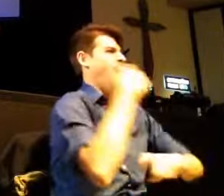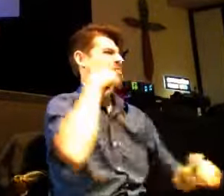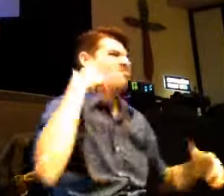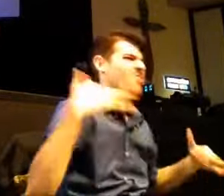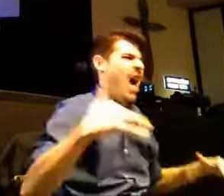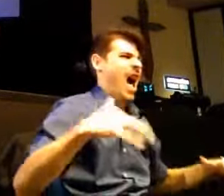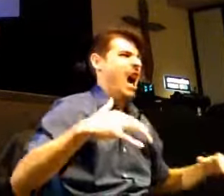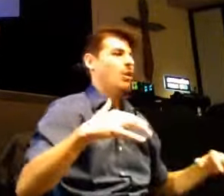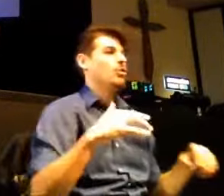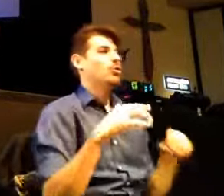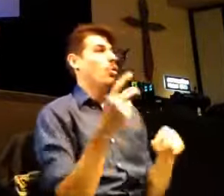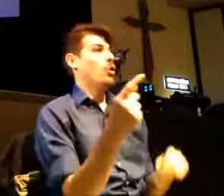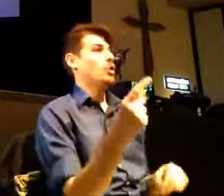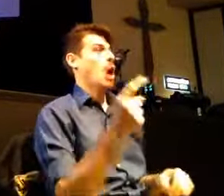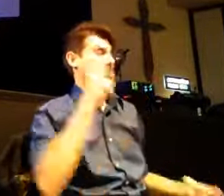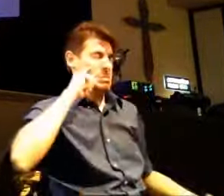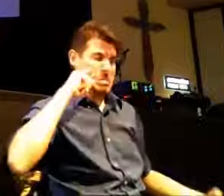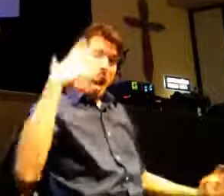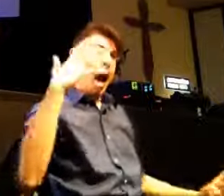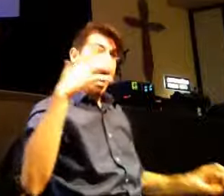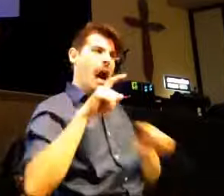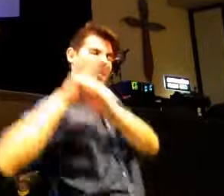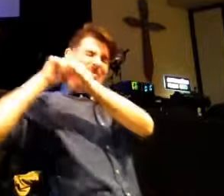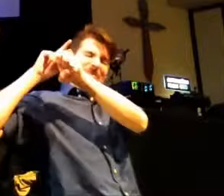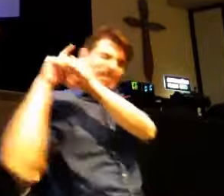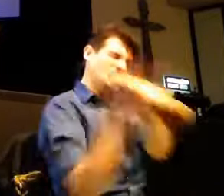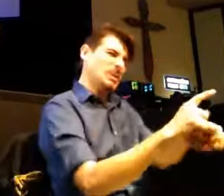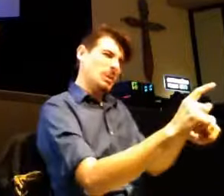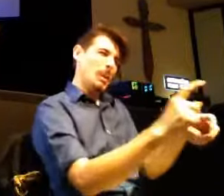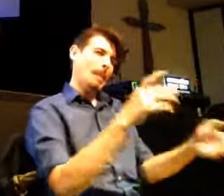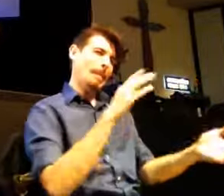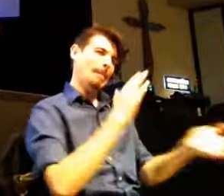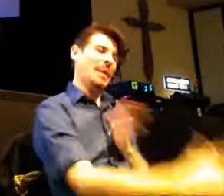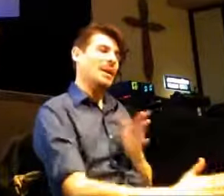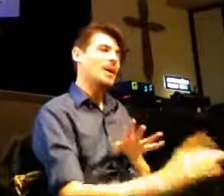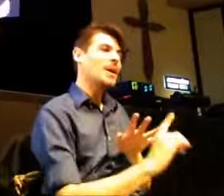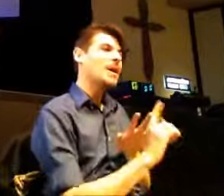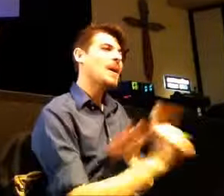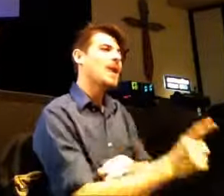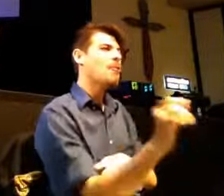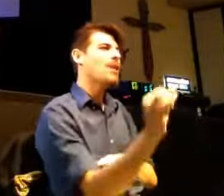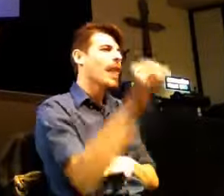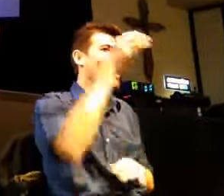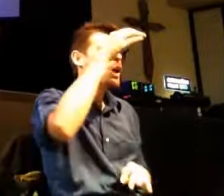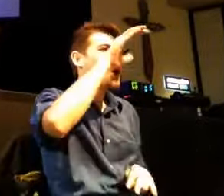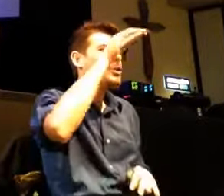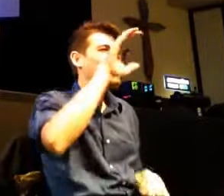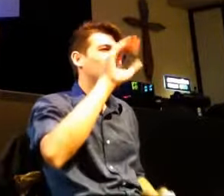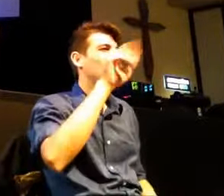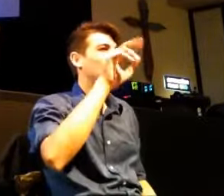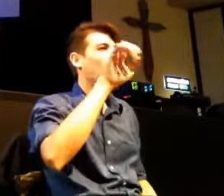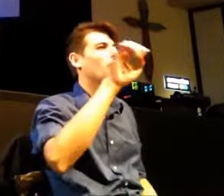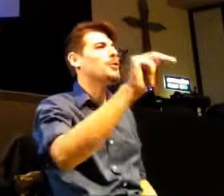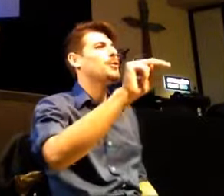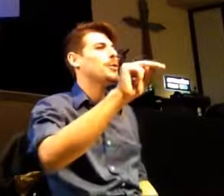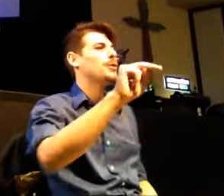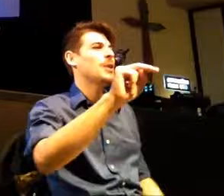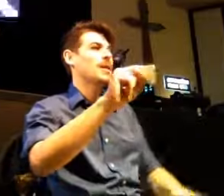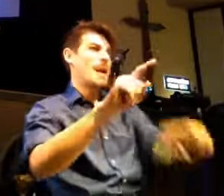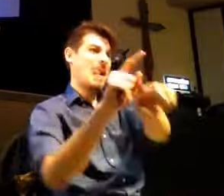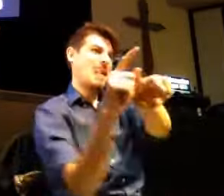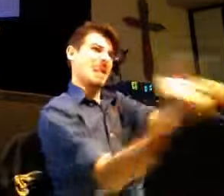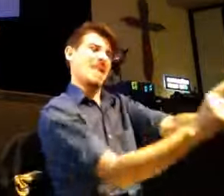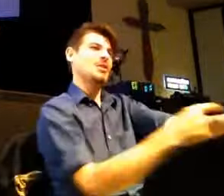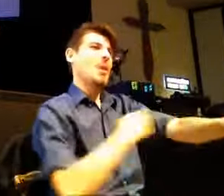and Mal's like, and I was like something out of a cartoon, and then I start to scream,